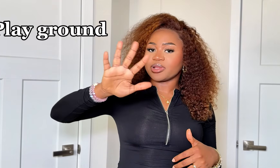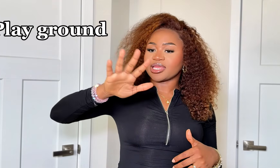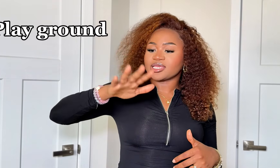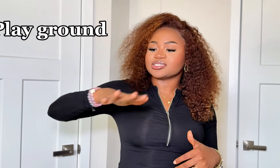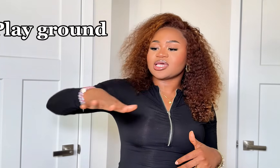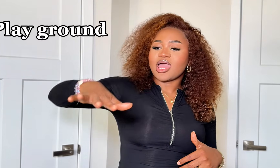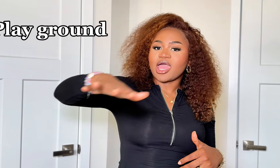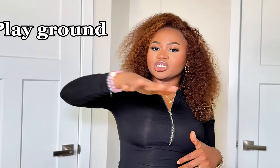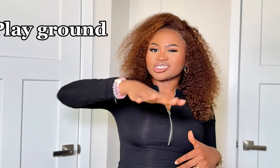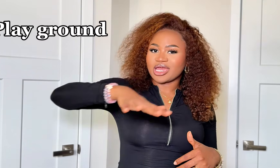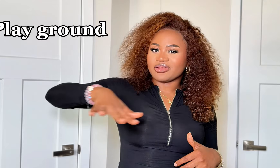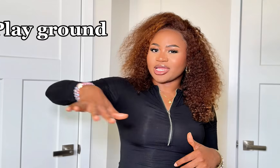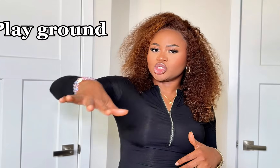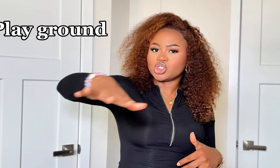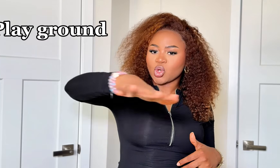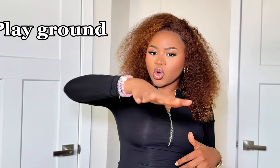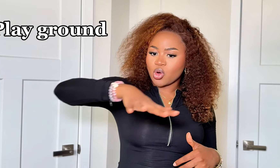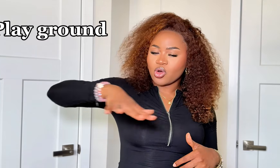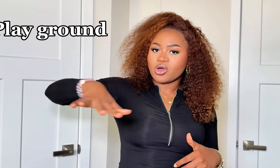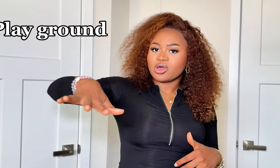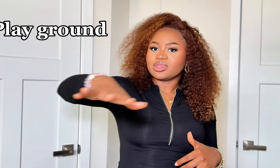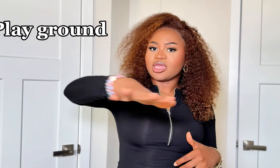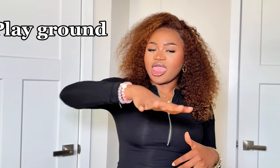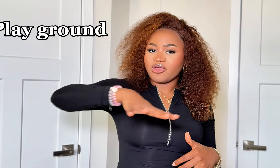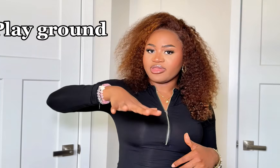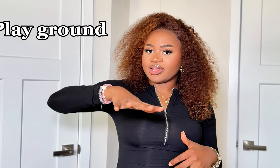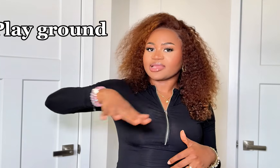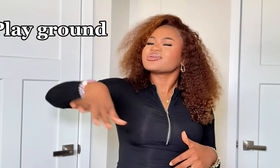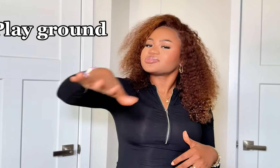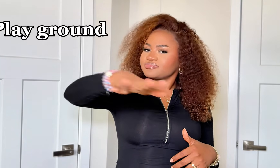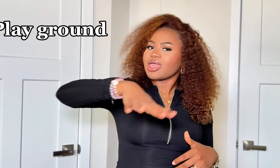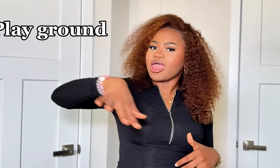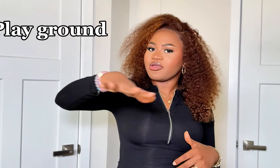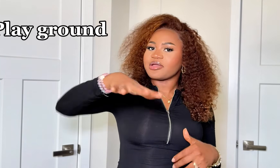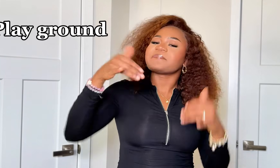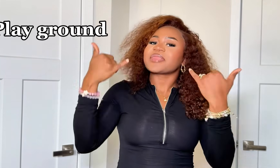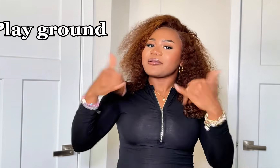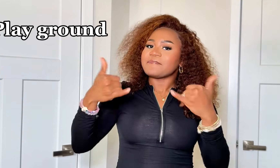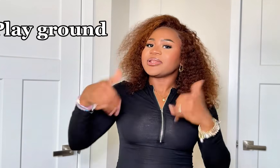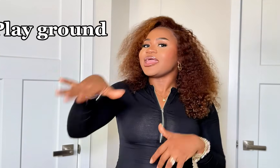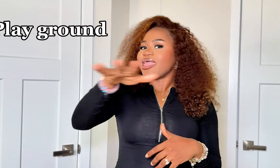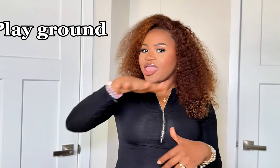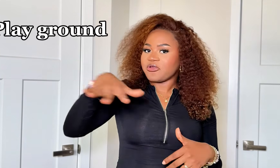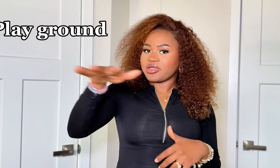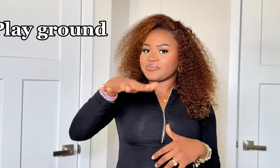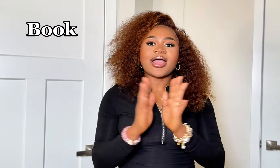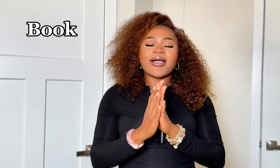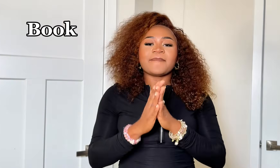like this, and you just kind of like show the area like this, area. Play area.